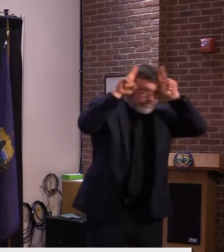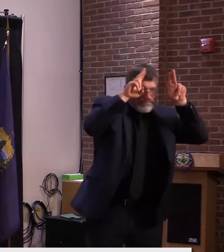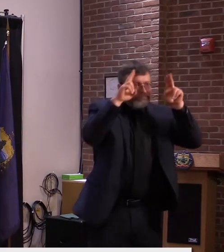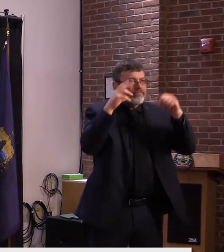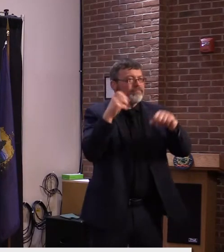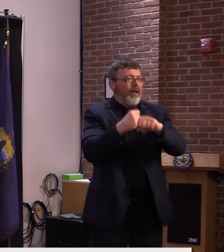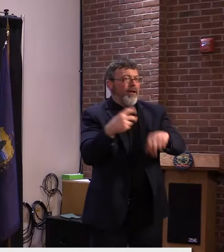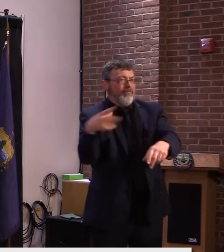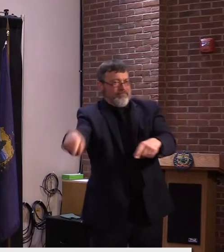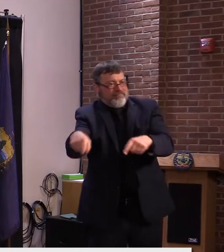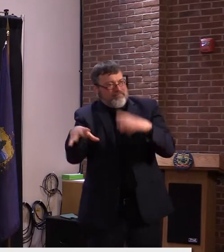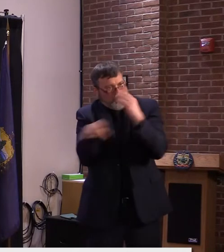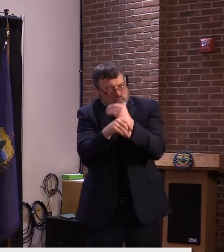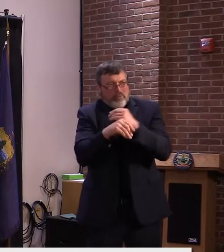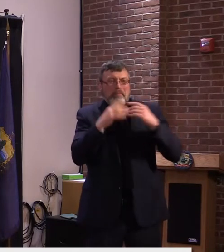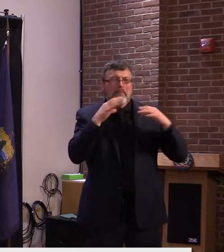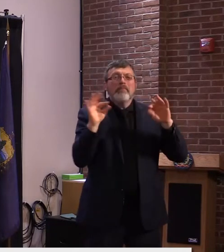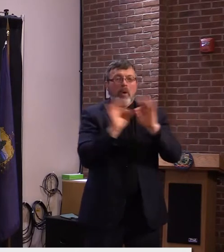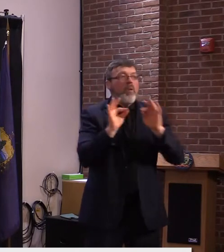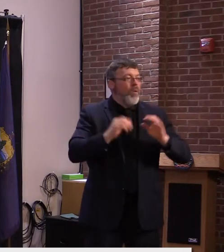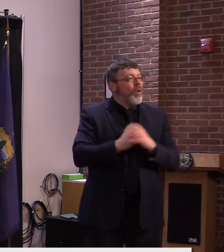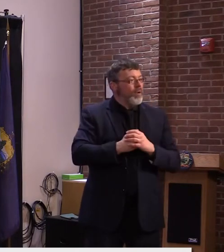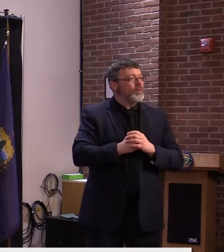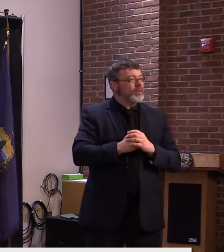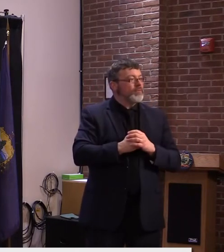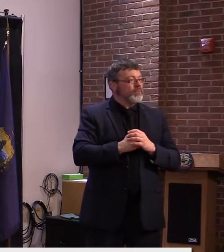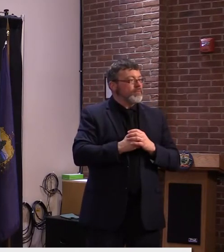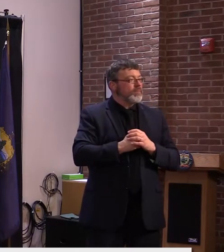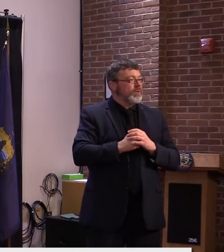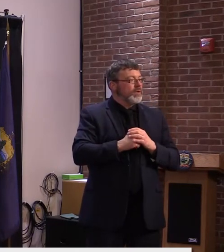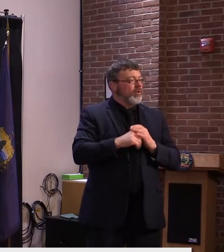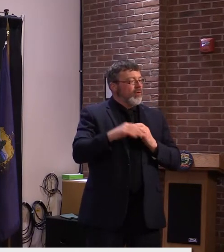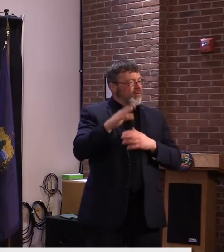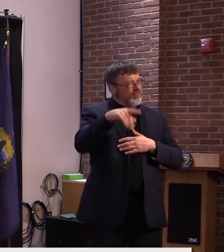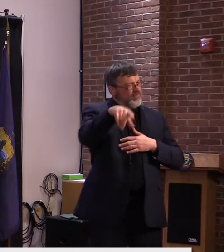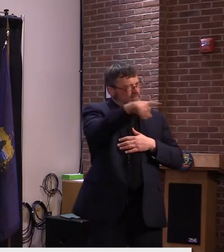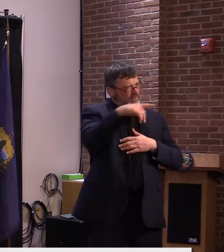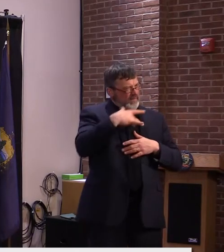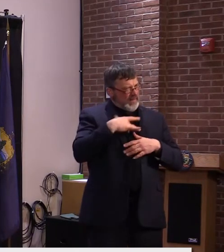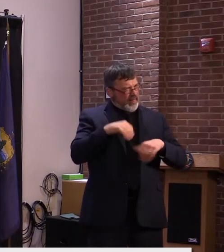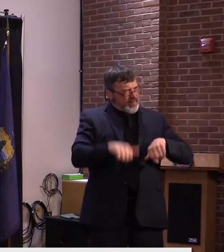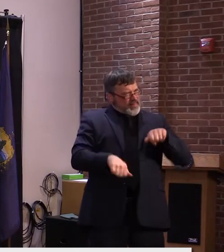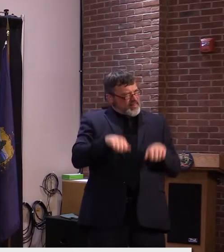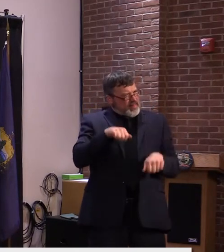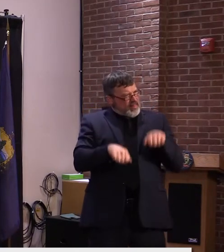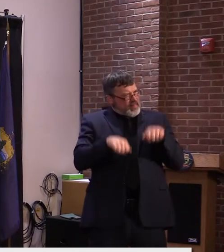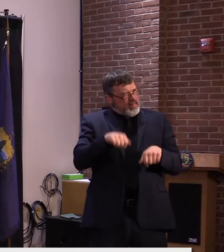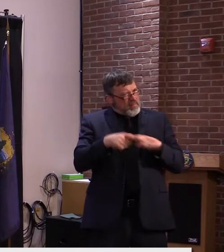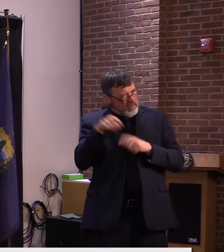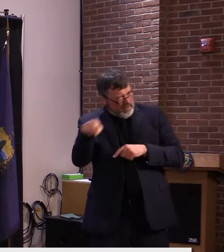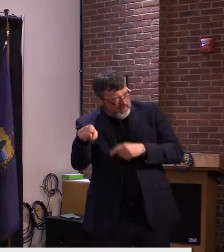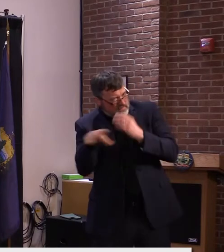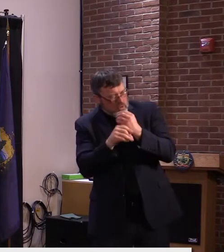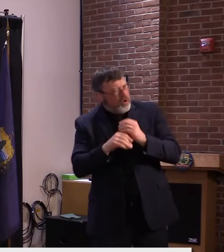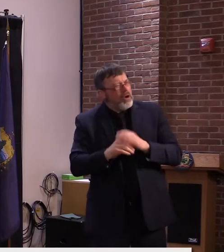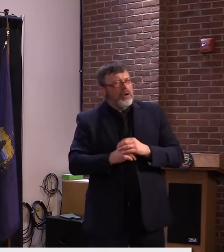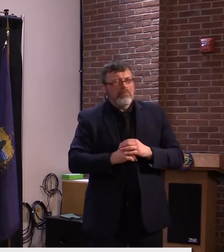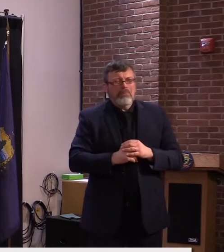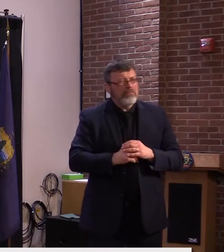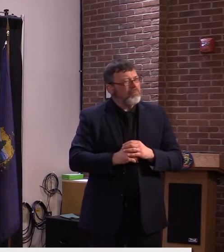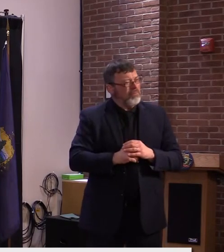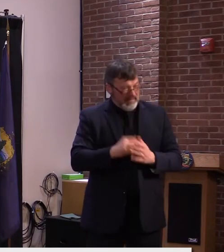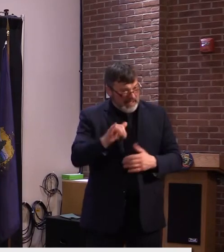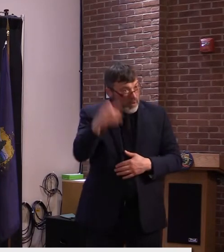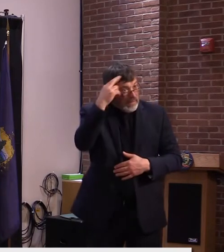I don't believe skepticism is the reason that Vermonters who have not yet gotten this additional dose have still not gotten